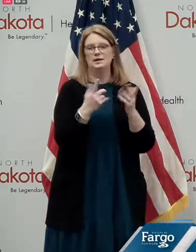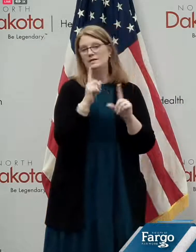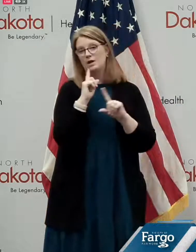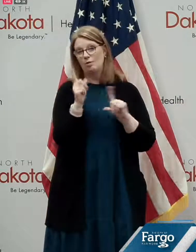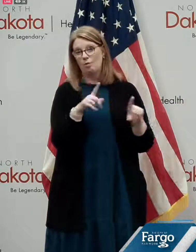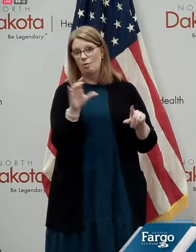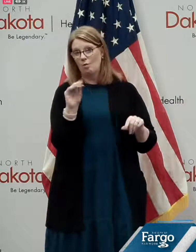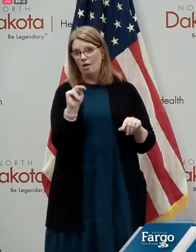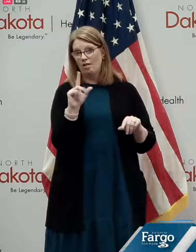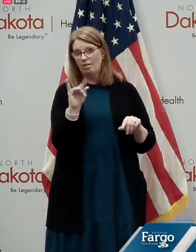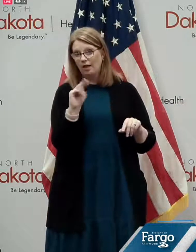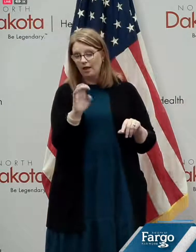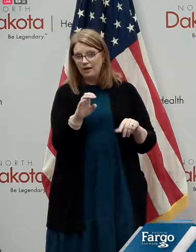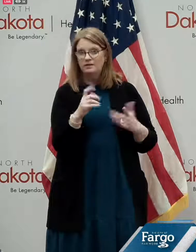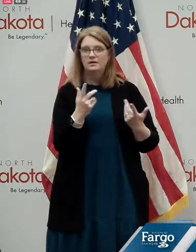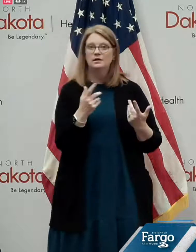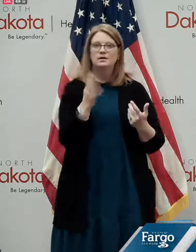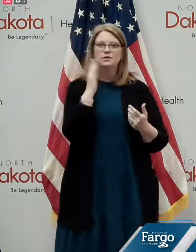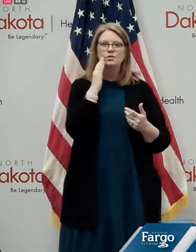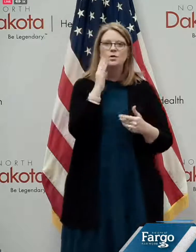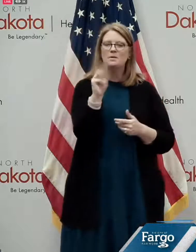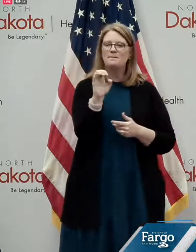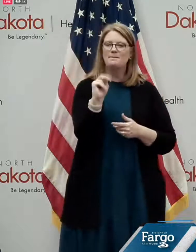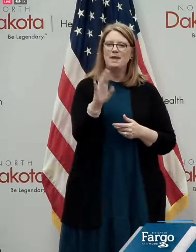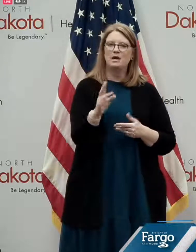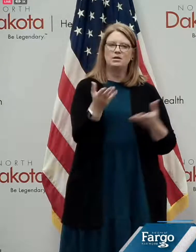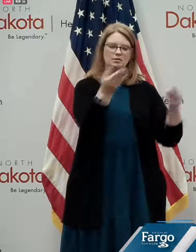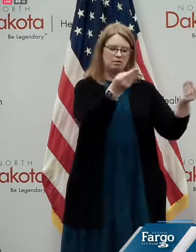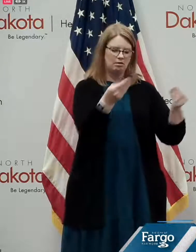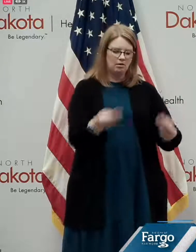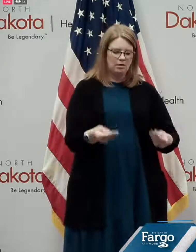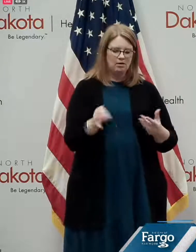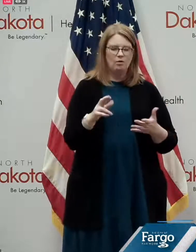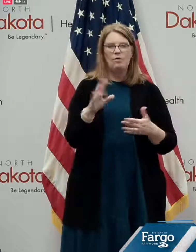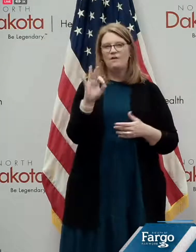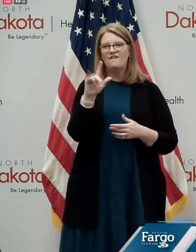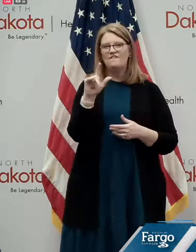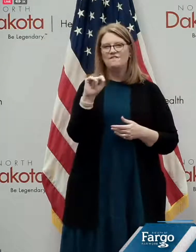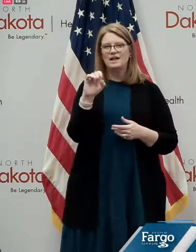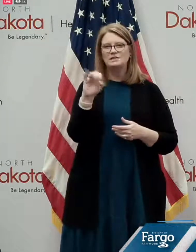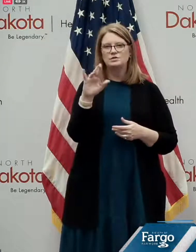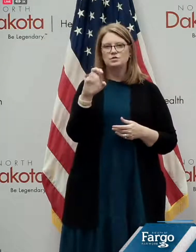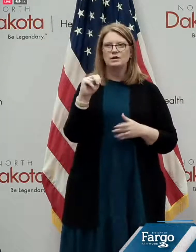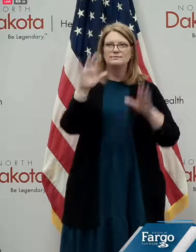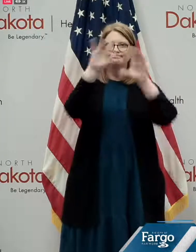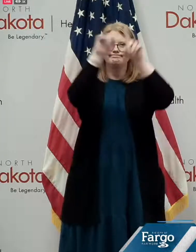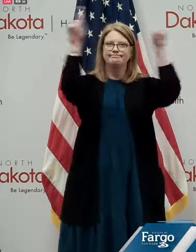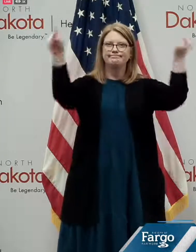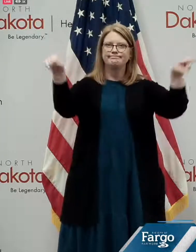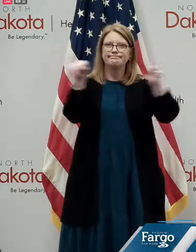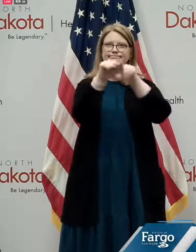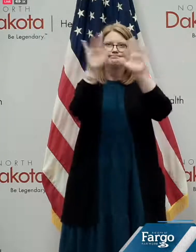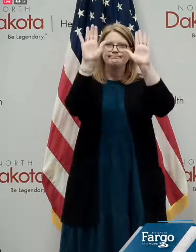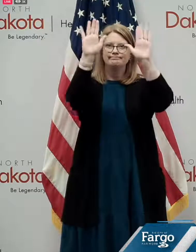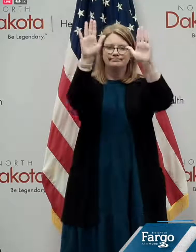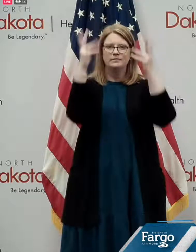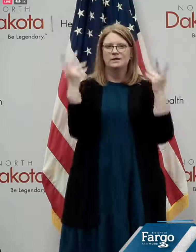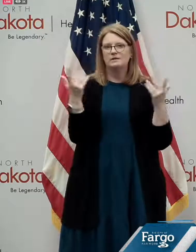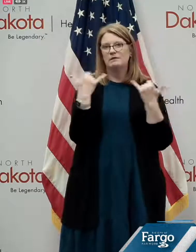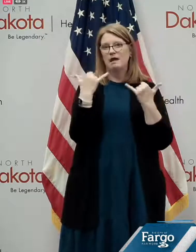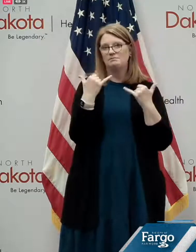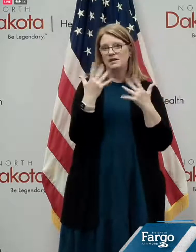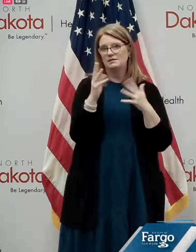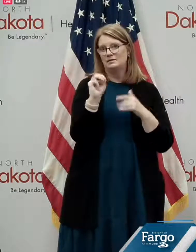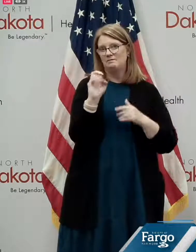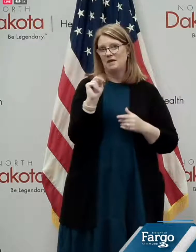online. Instead of having a menu, having a flat screen TV over the counter with the added benefit of being able to update your menu every